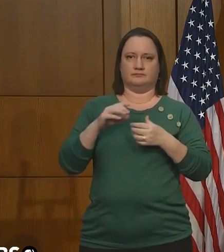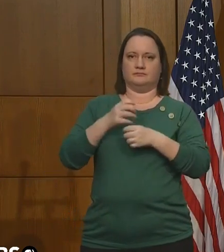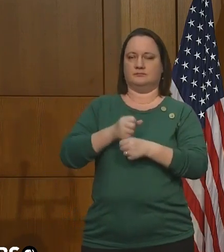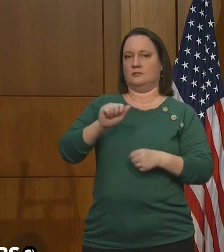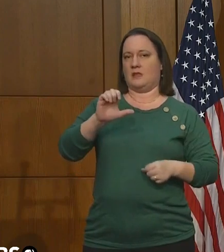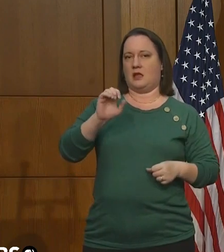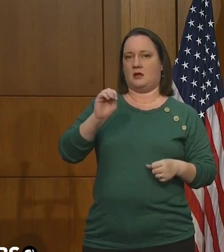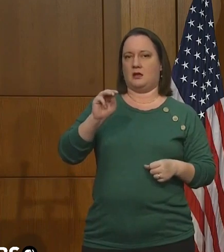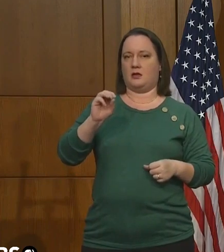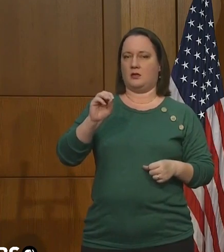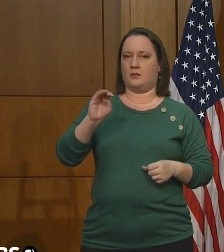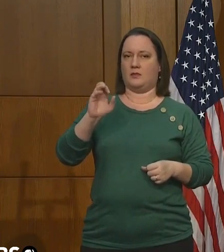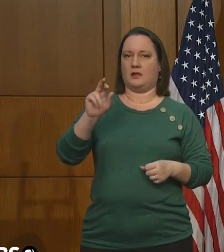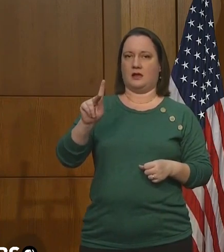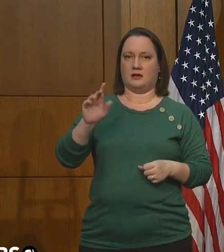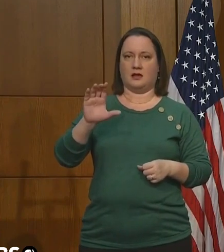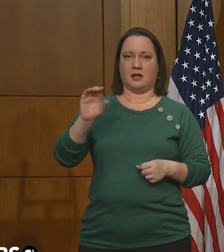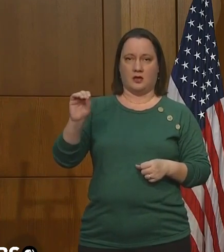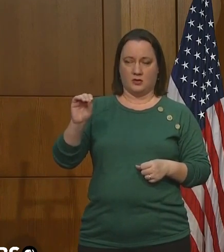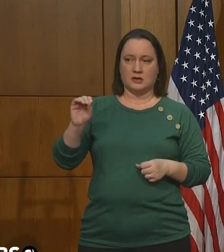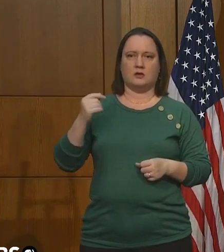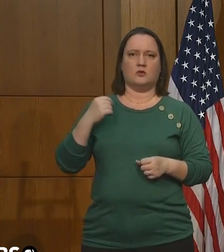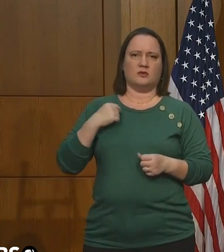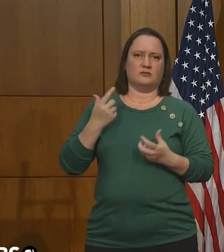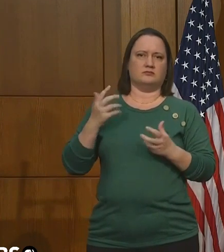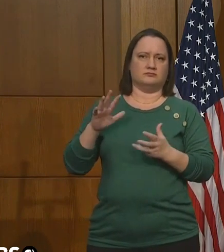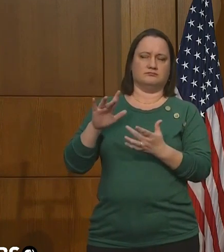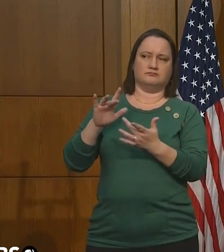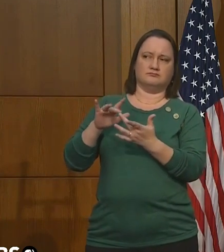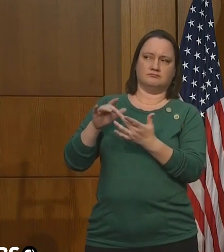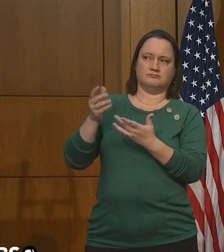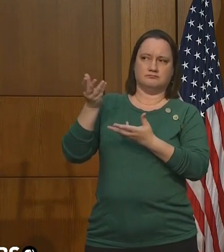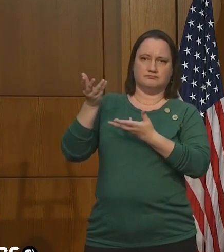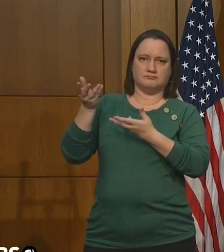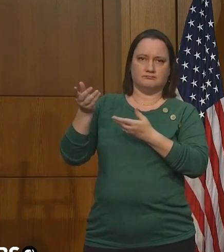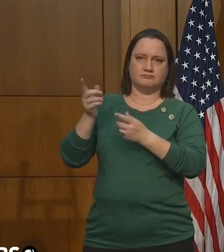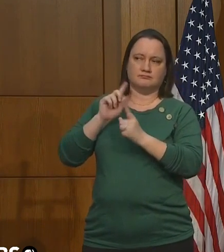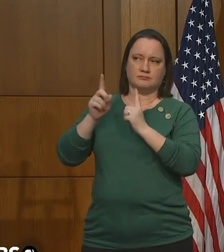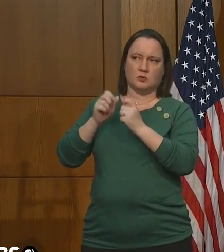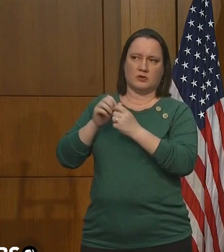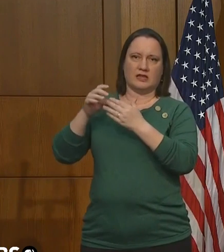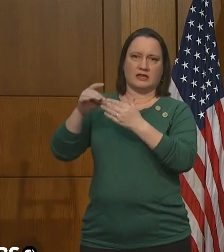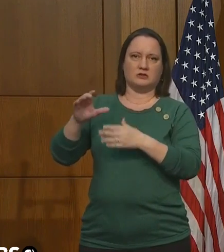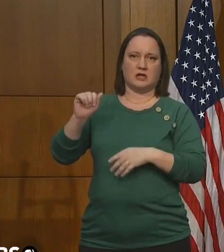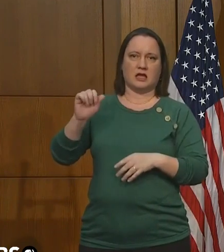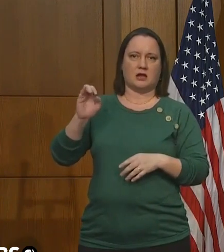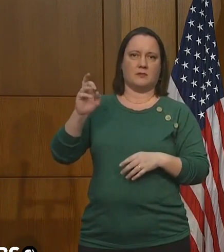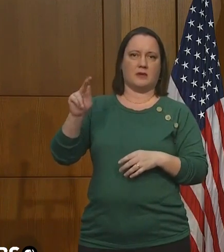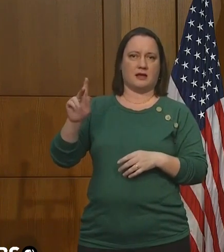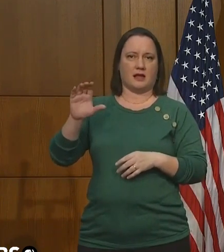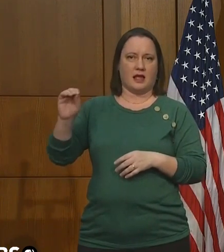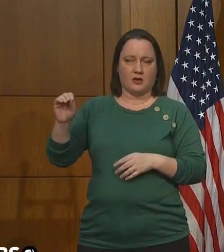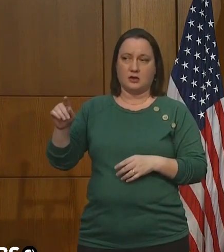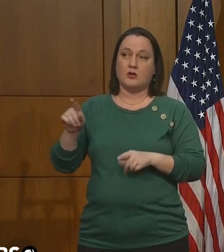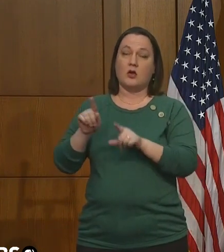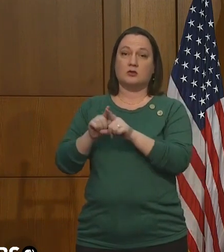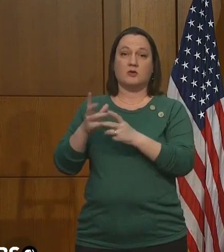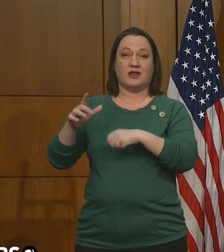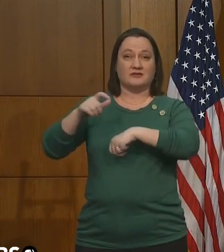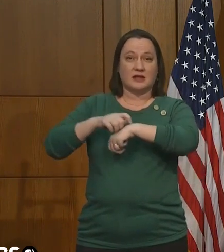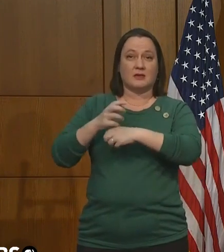County, and we have been in contact with the leaders in Accomack County. We've also spent a lot of time, spent a lot of